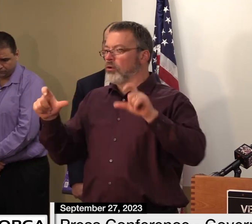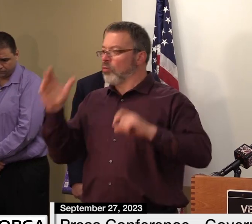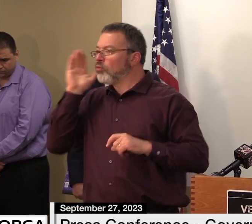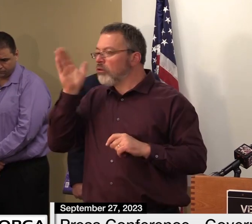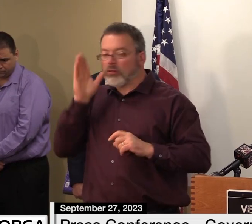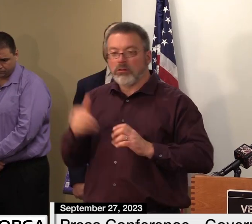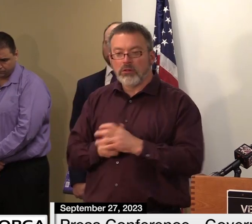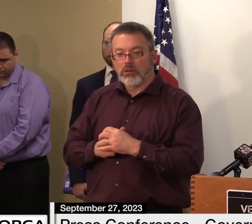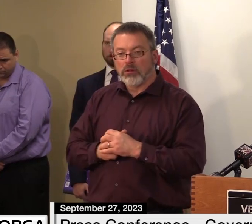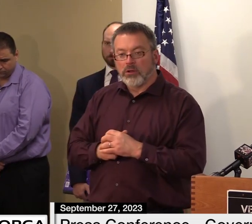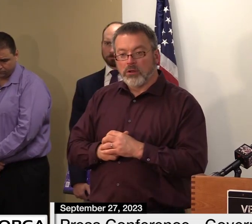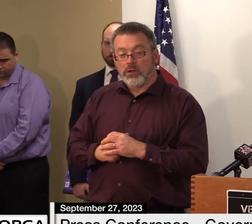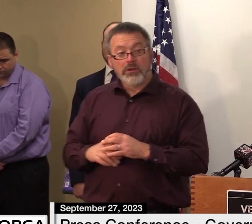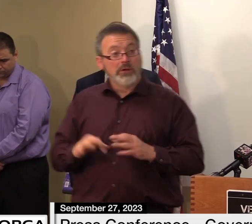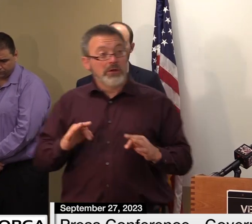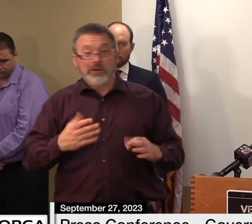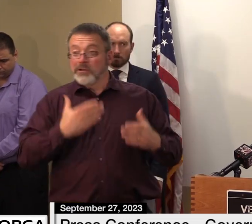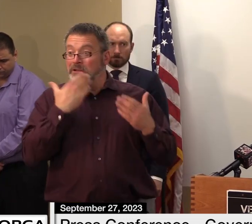All right, great, thank you.